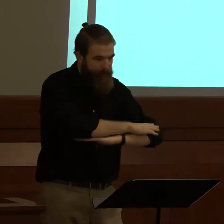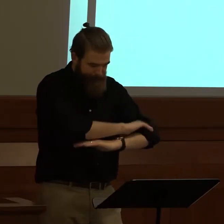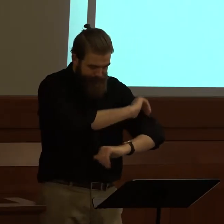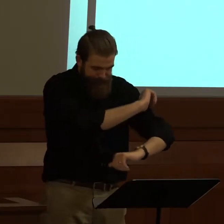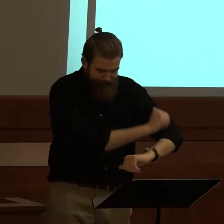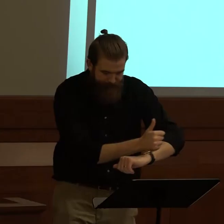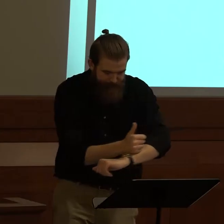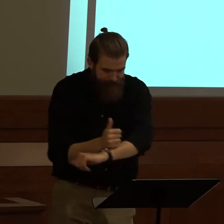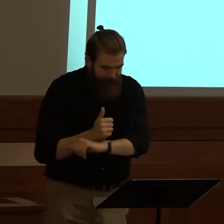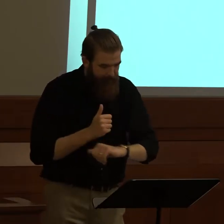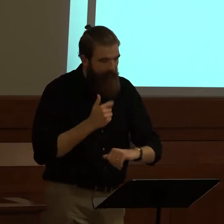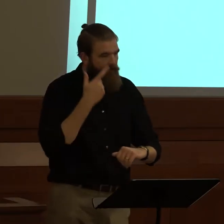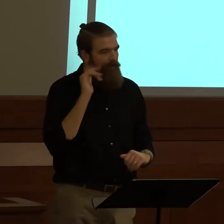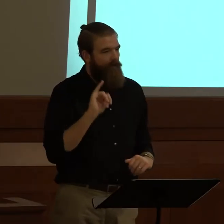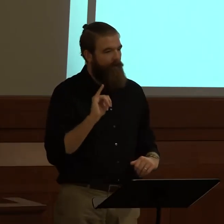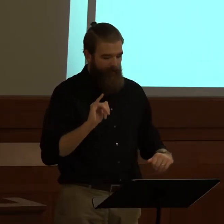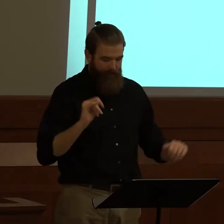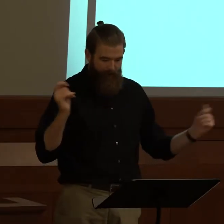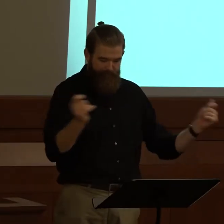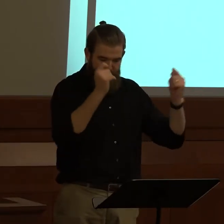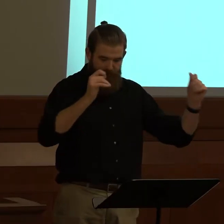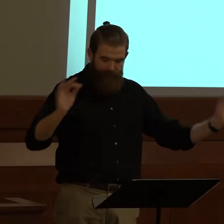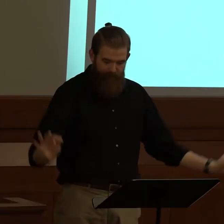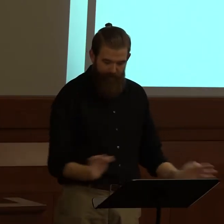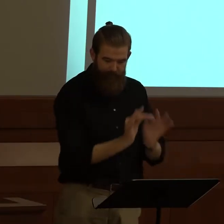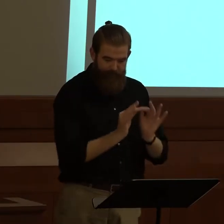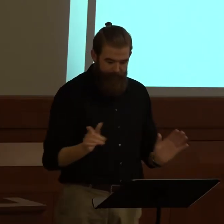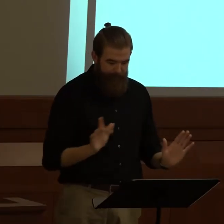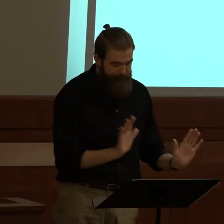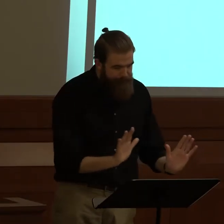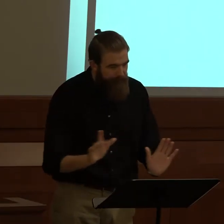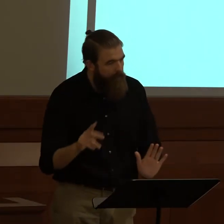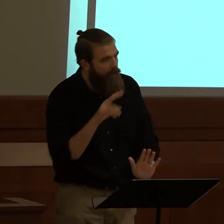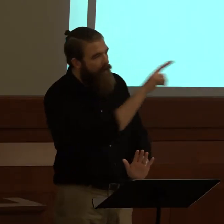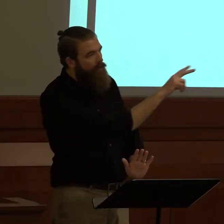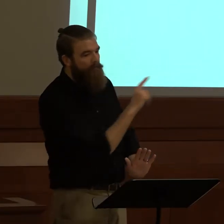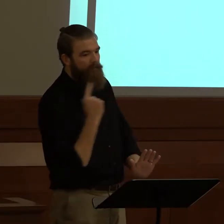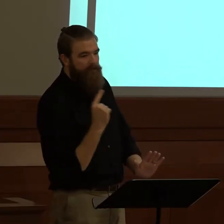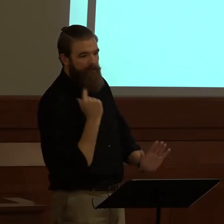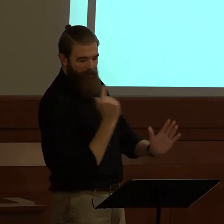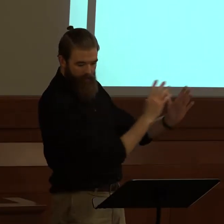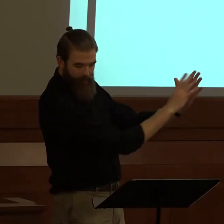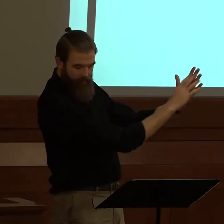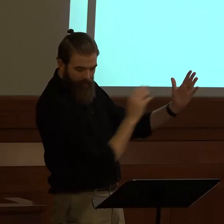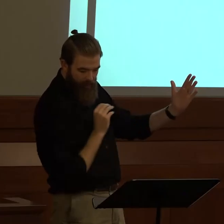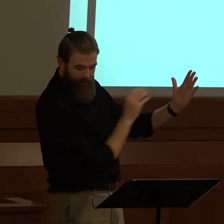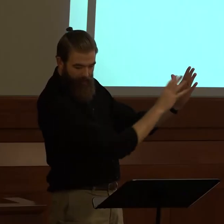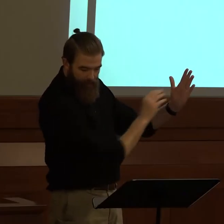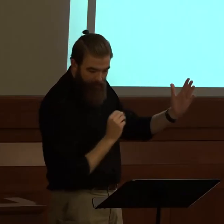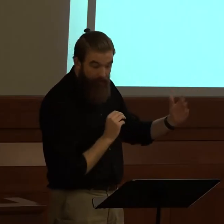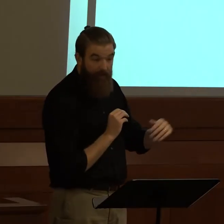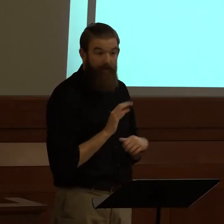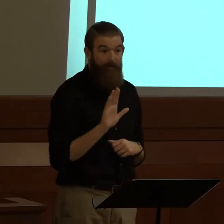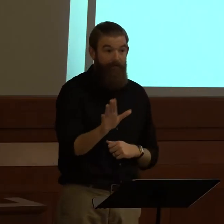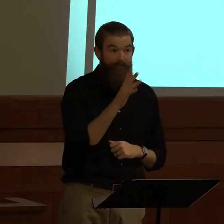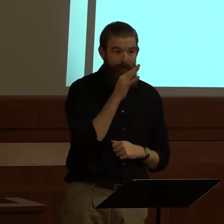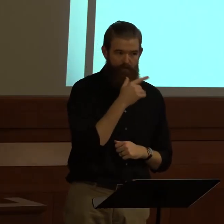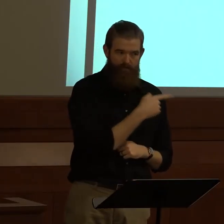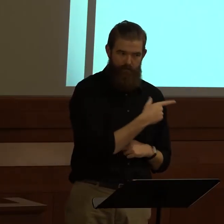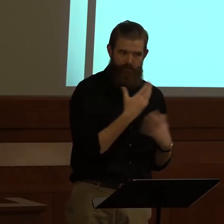mother, who cherished the hope that one of her sons might have a priestly vocation, was so delighted that she gave him a